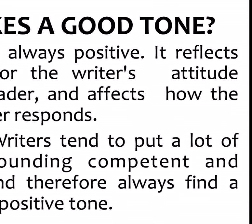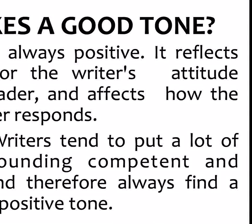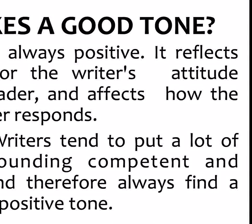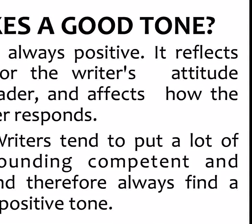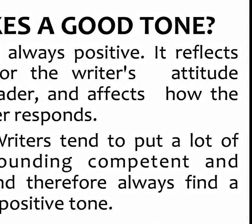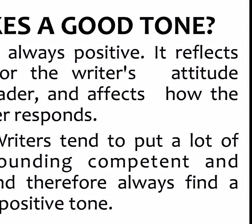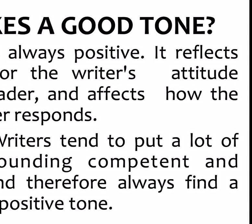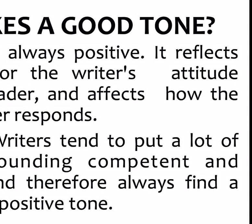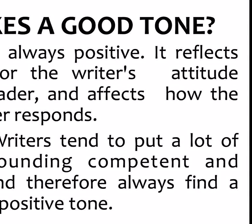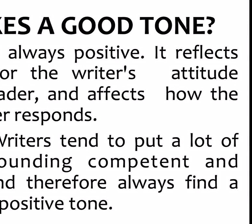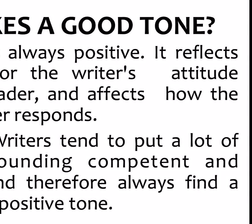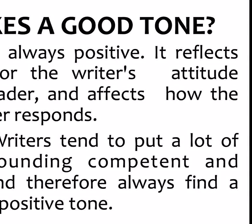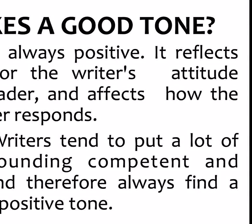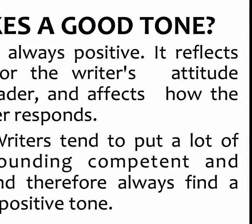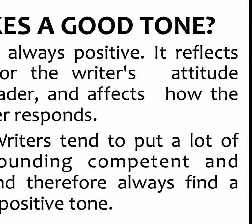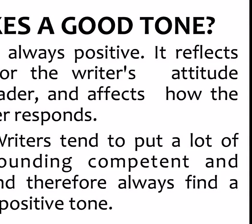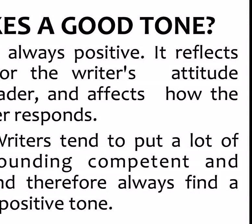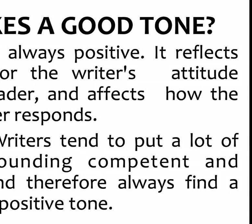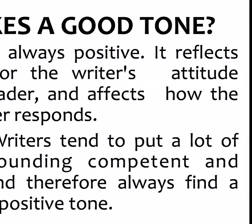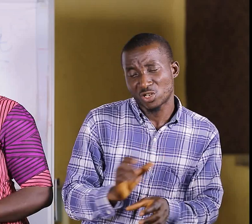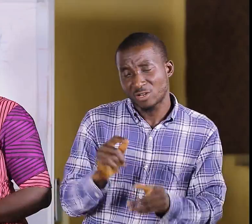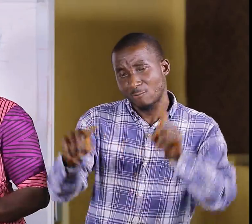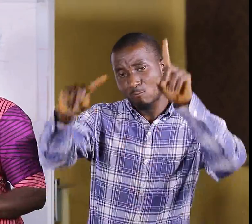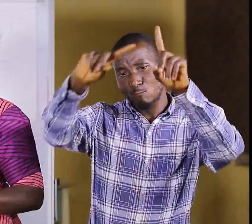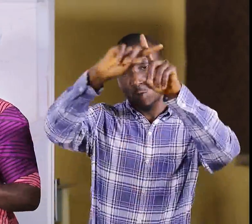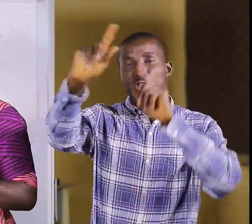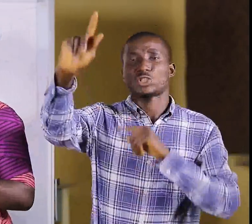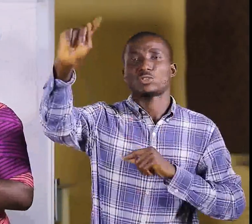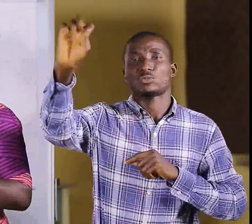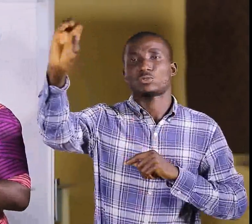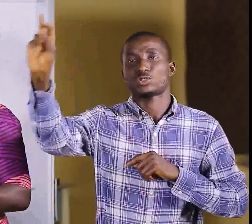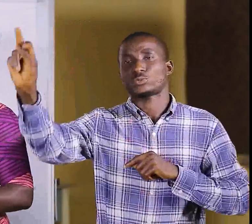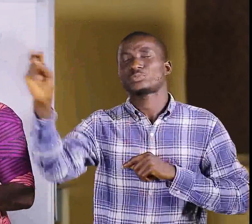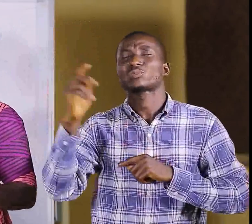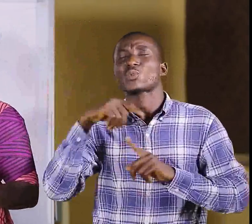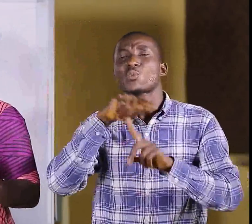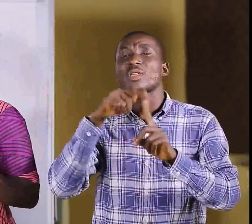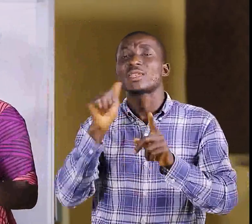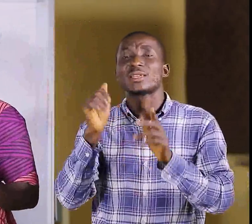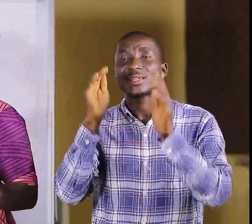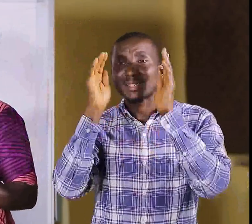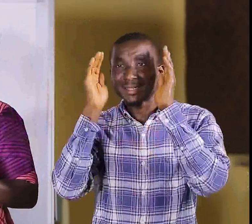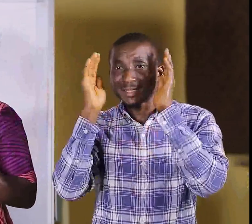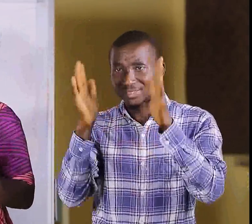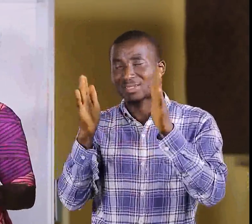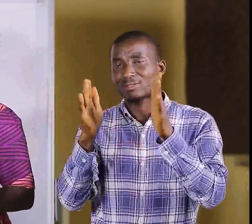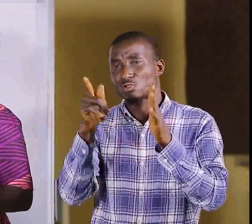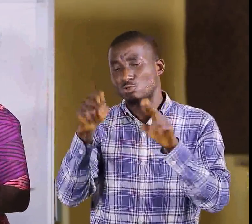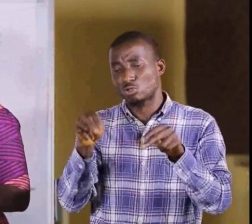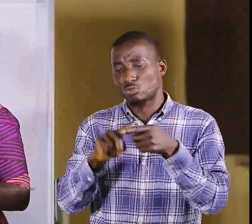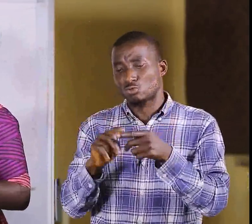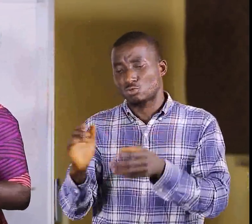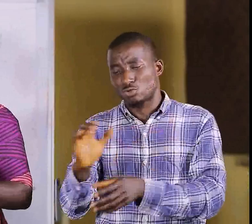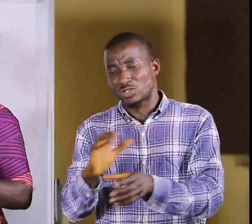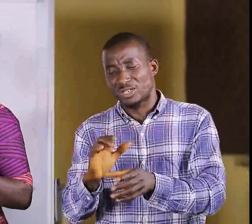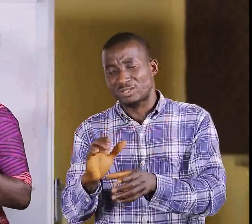always find a way to create a positive tone. When you're a listener, a speaker, you need to create a positive